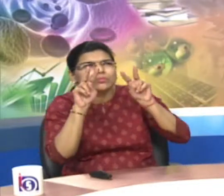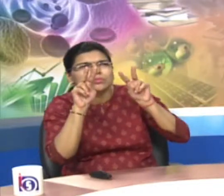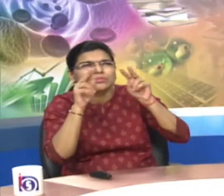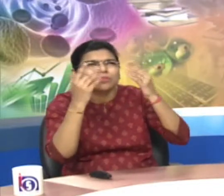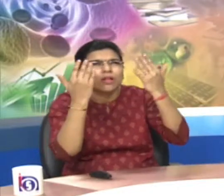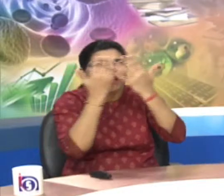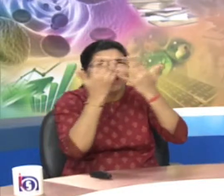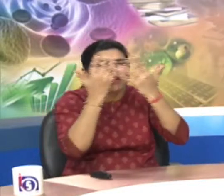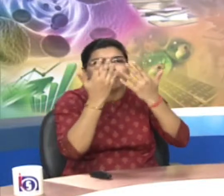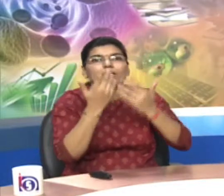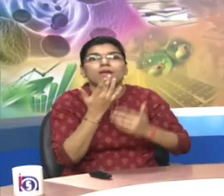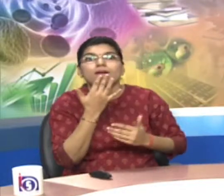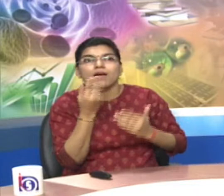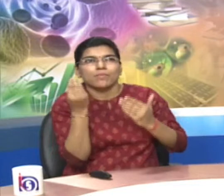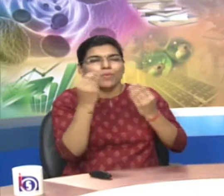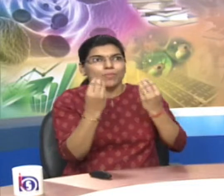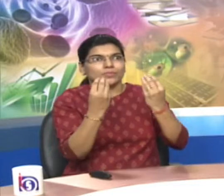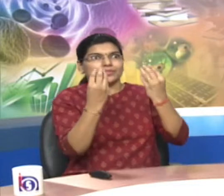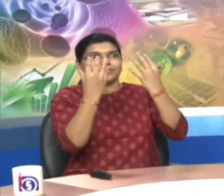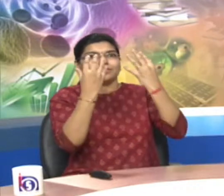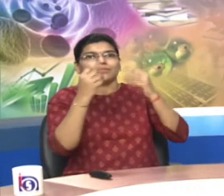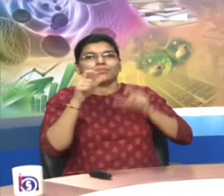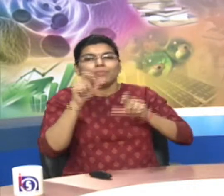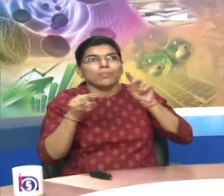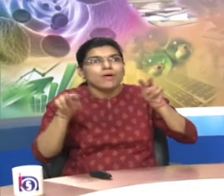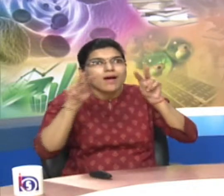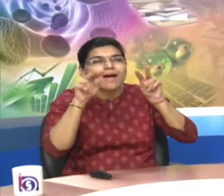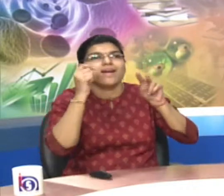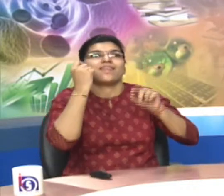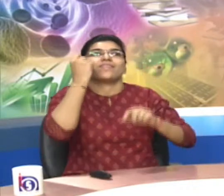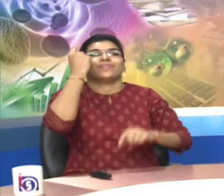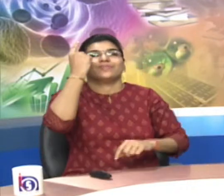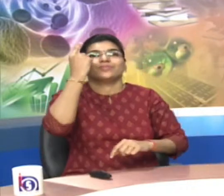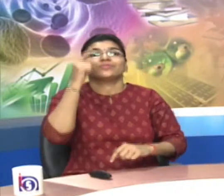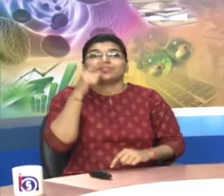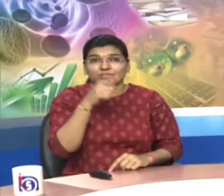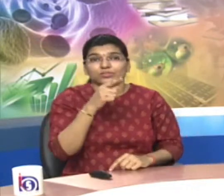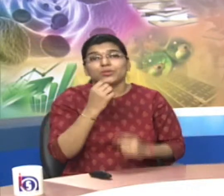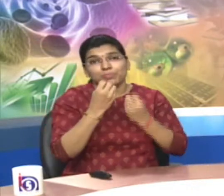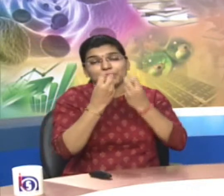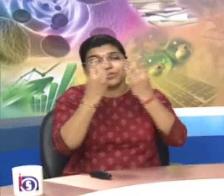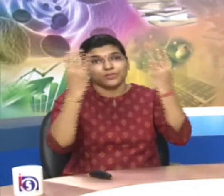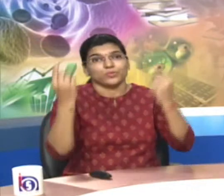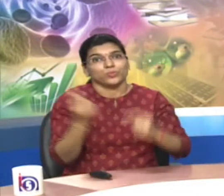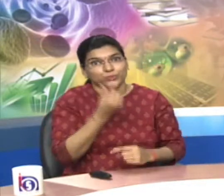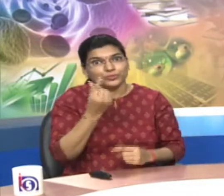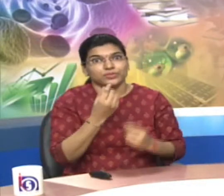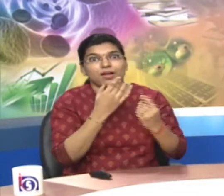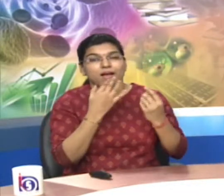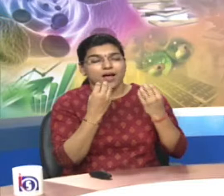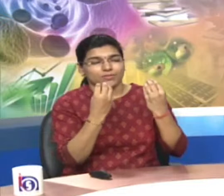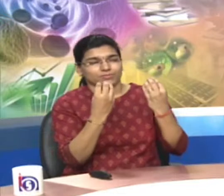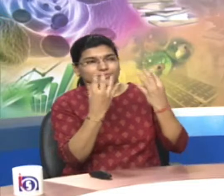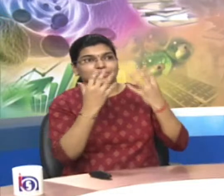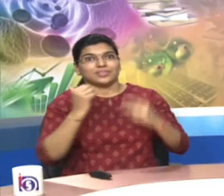lecture or conference, so then you can make your text brighter so that people from far can